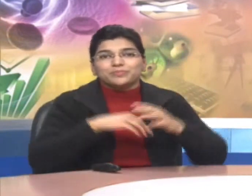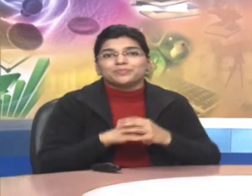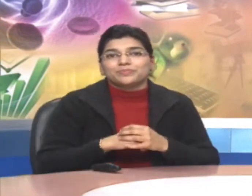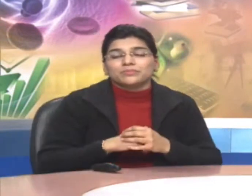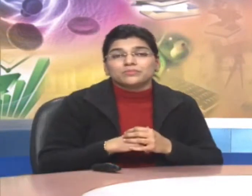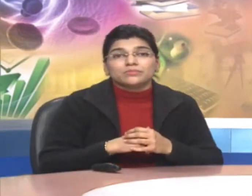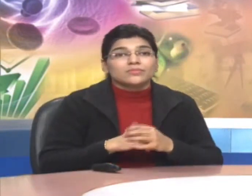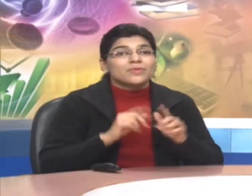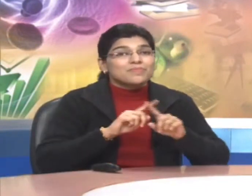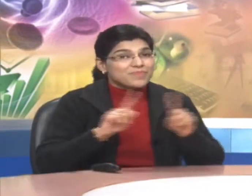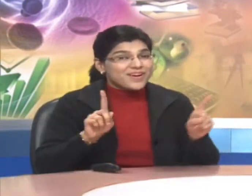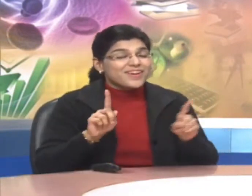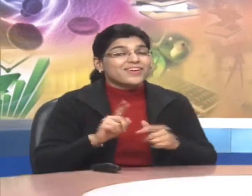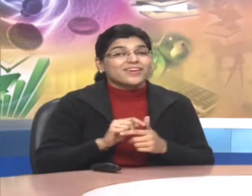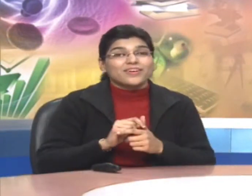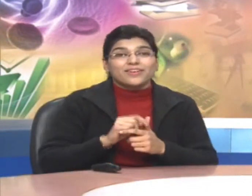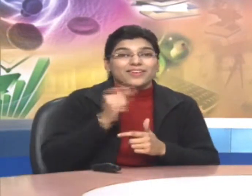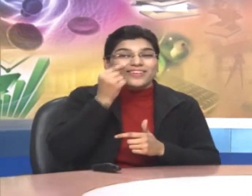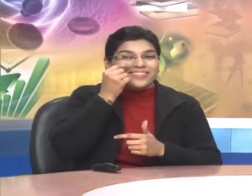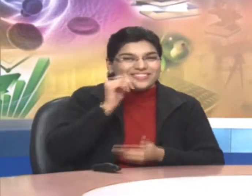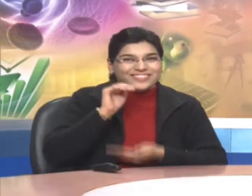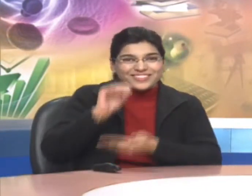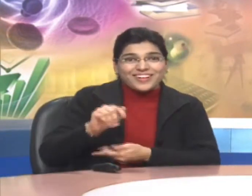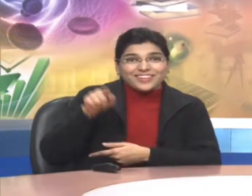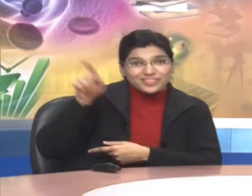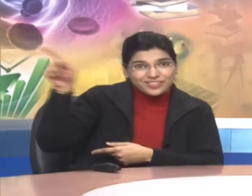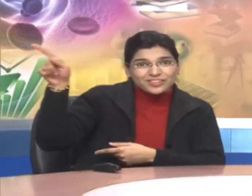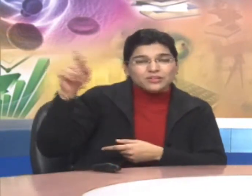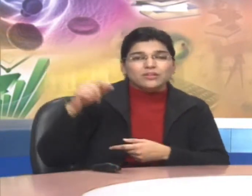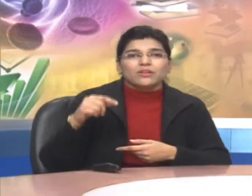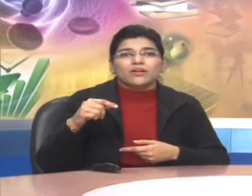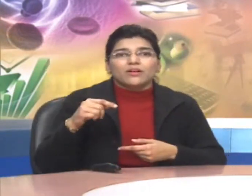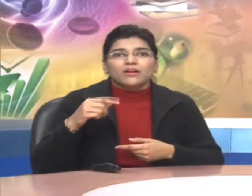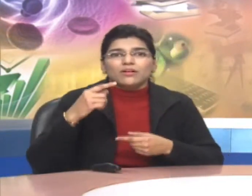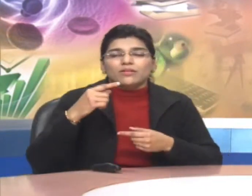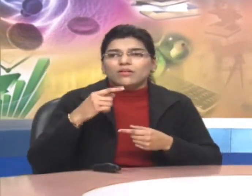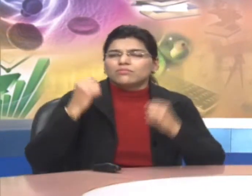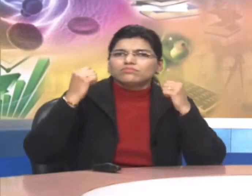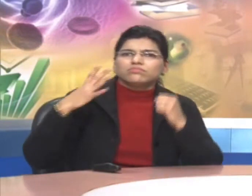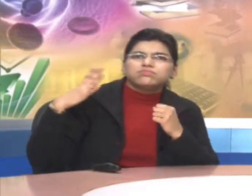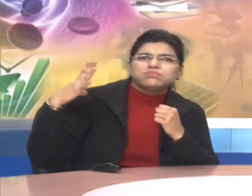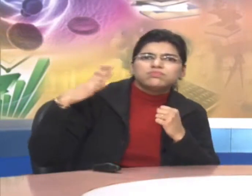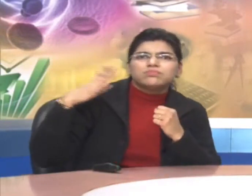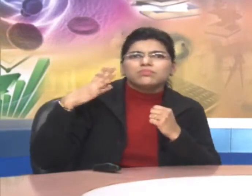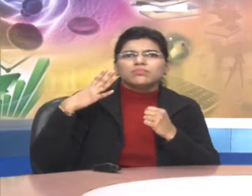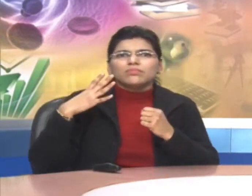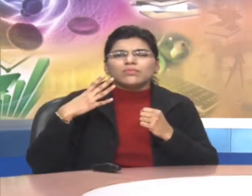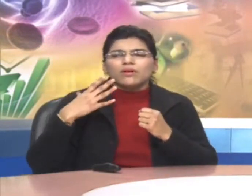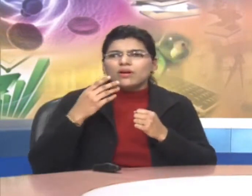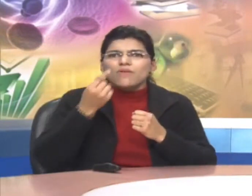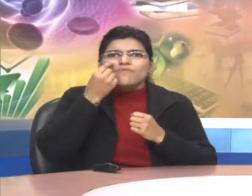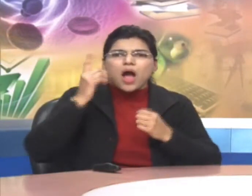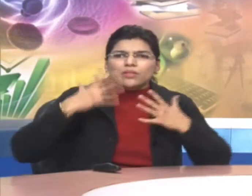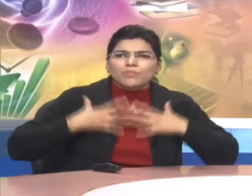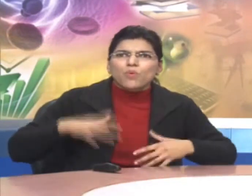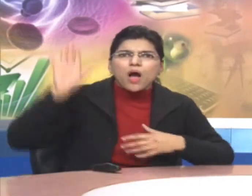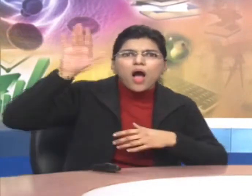there was no sound except the sobs of boy as he sat